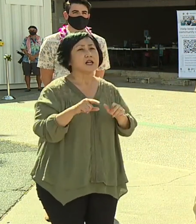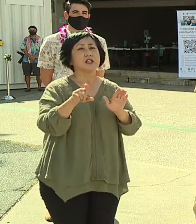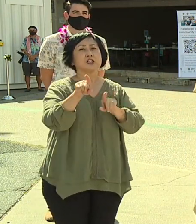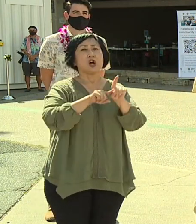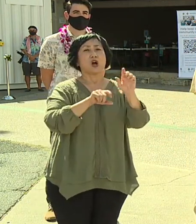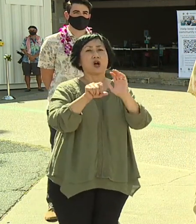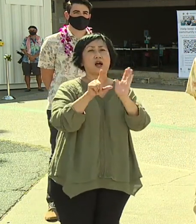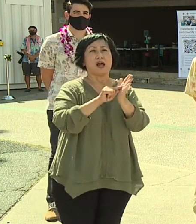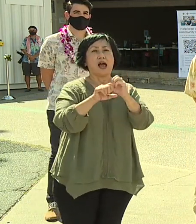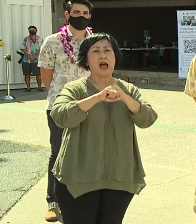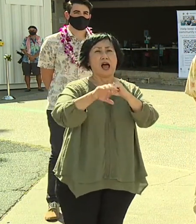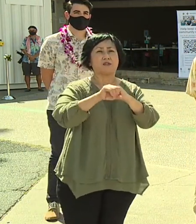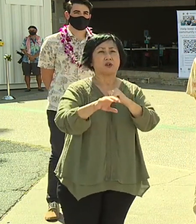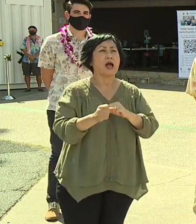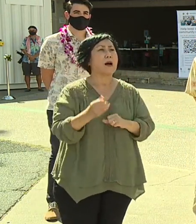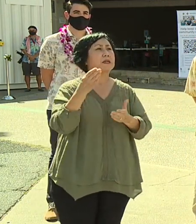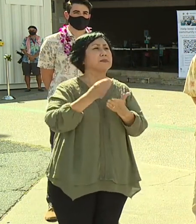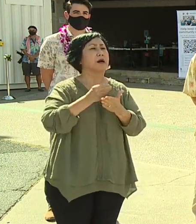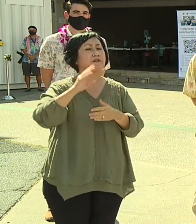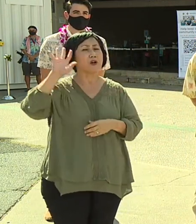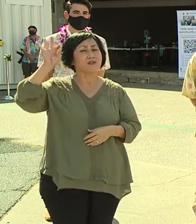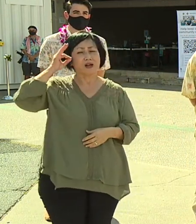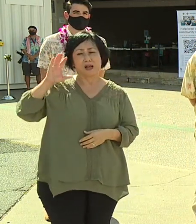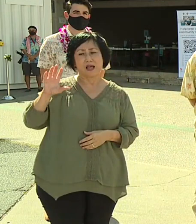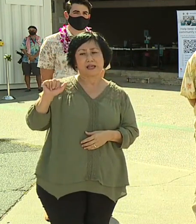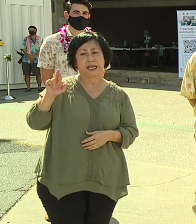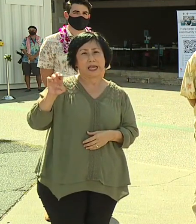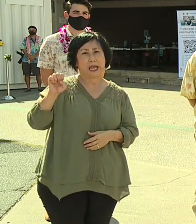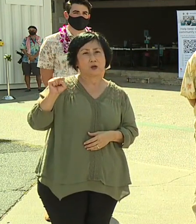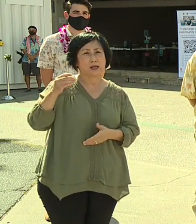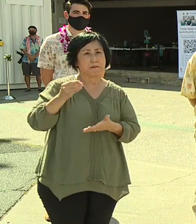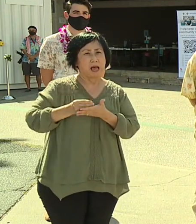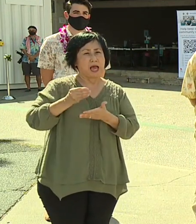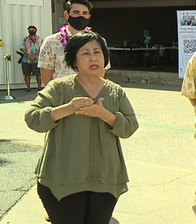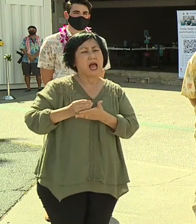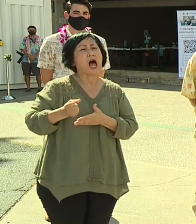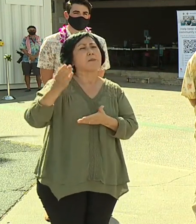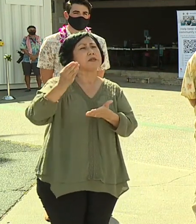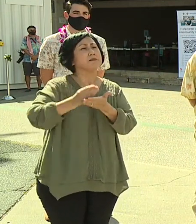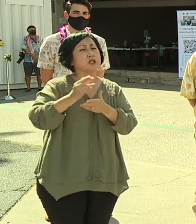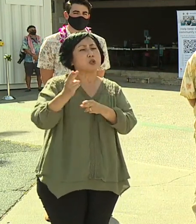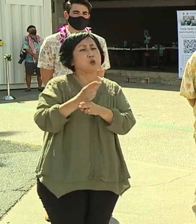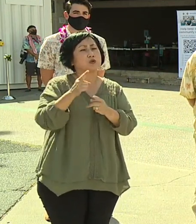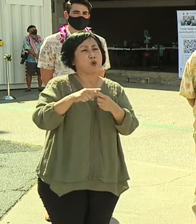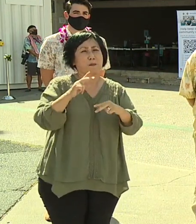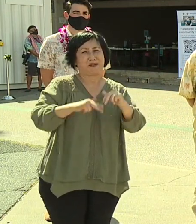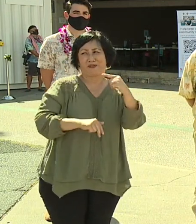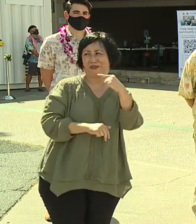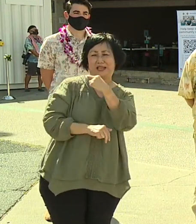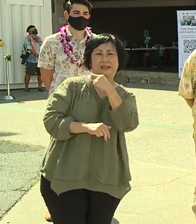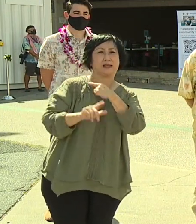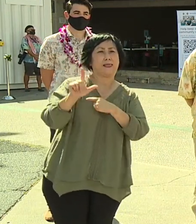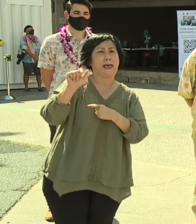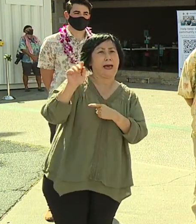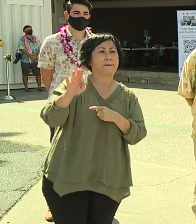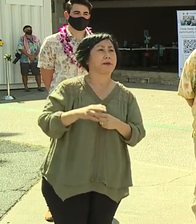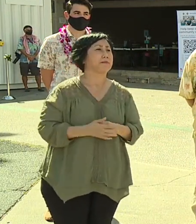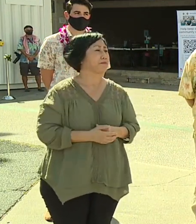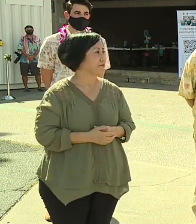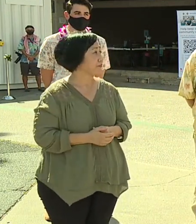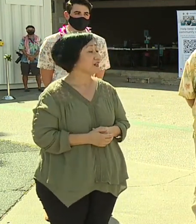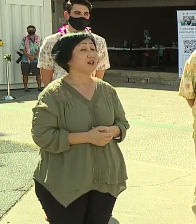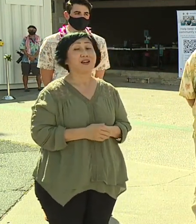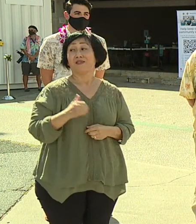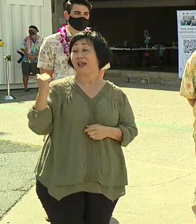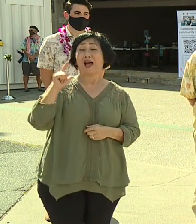Advertiser asks, how much money in federal CARES Act funds was used to build the mobile testing lab? So the